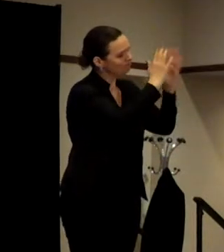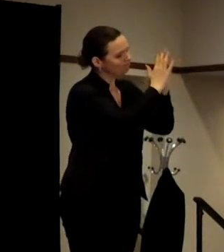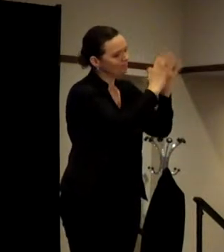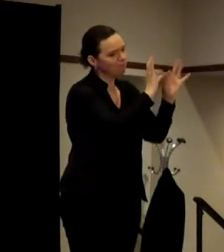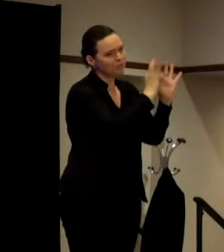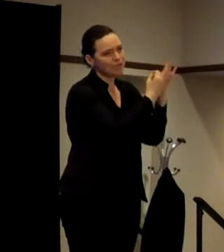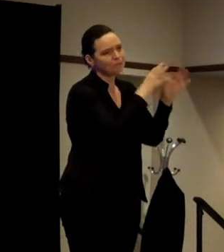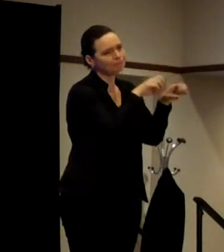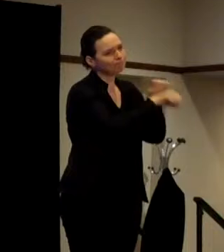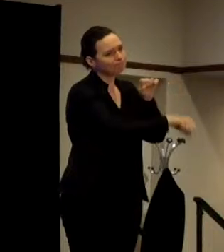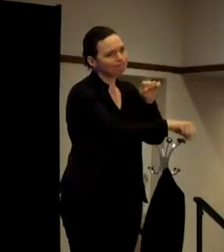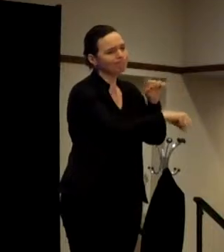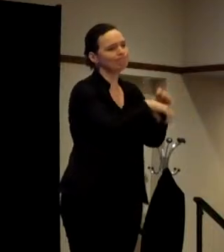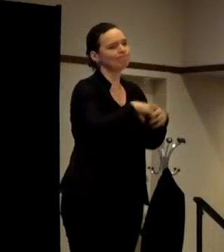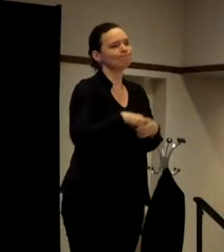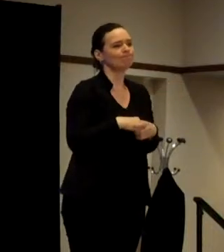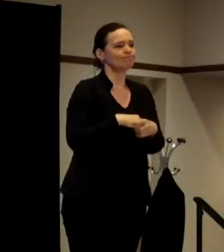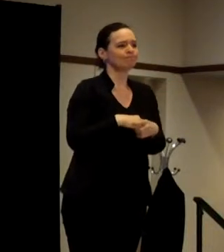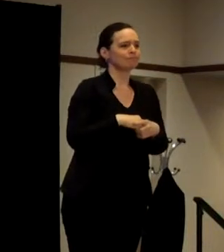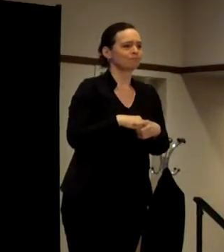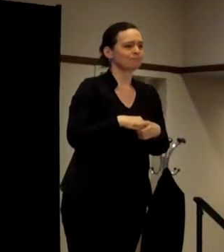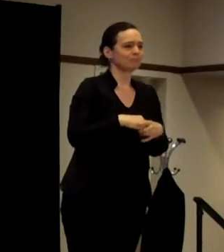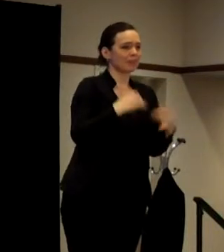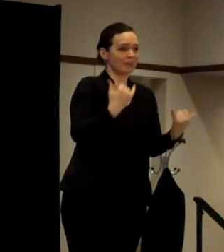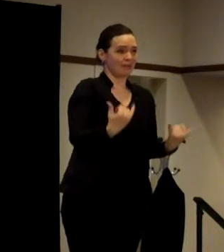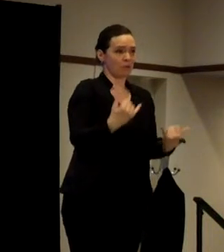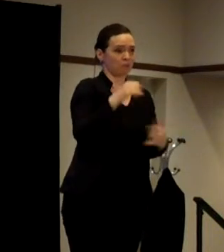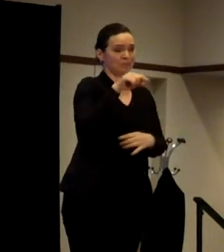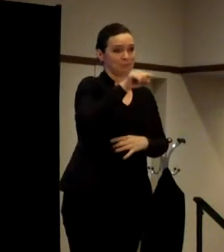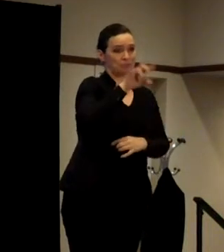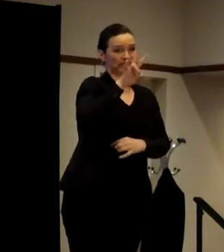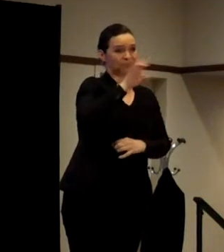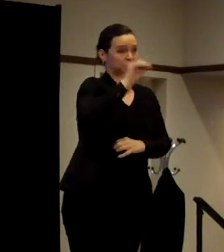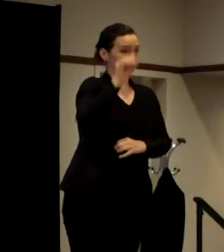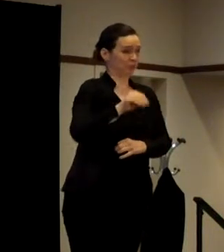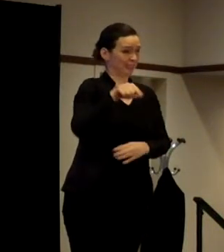7-day rolling average, 0.7, so down a little bit.